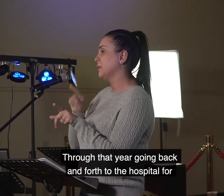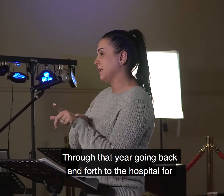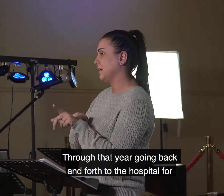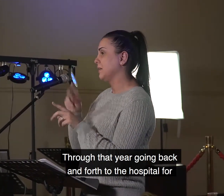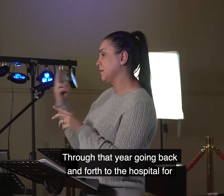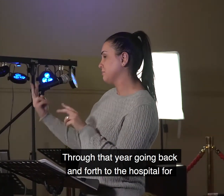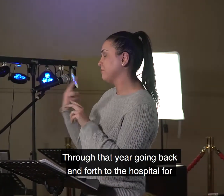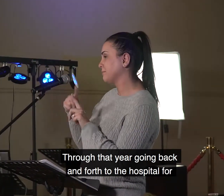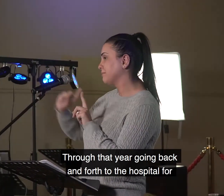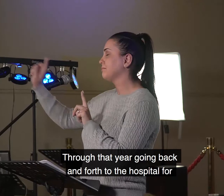Through that year,